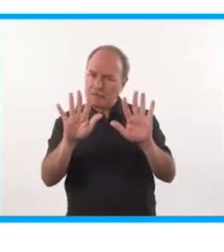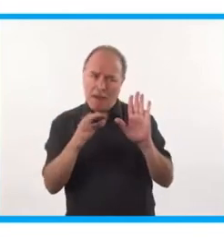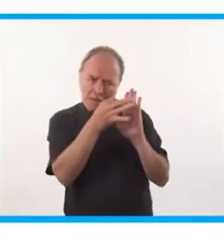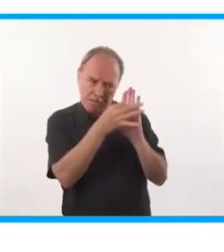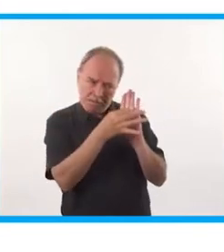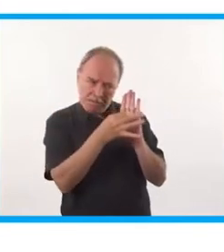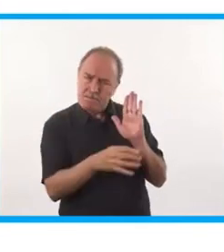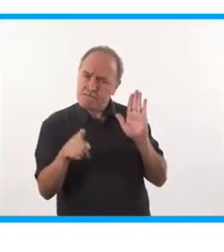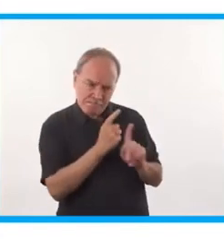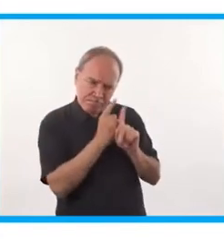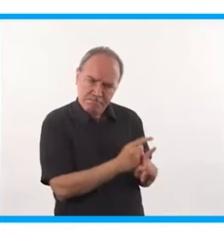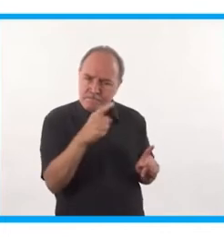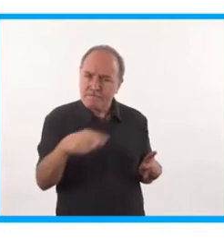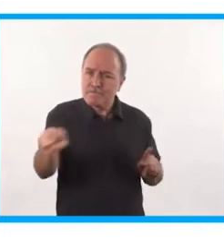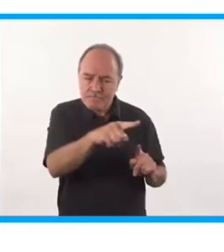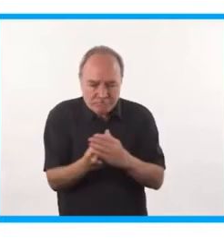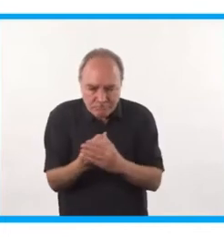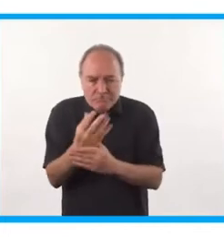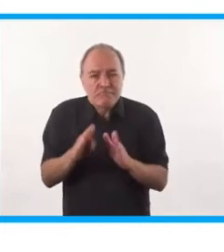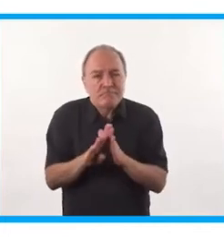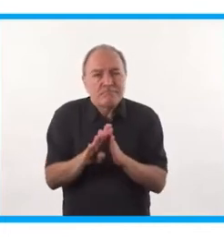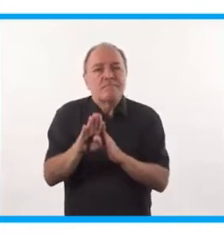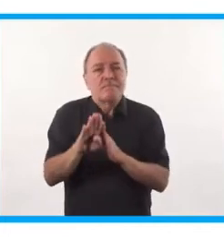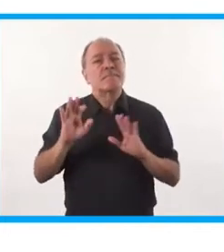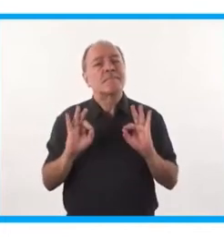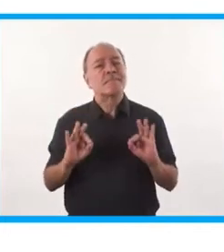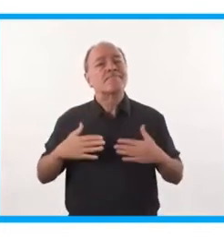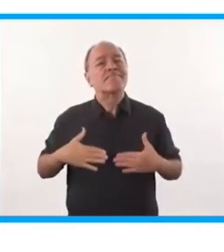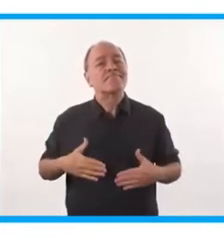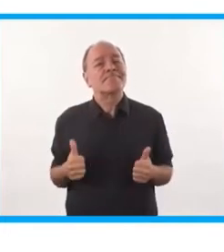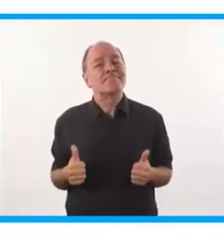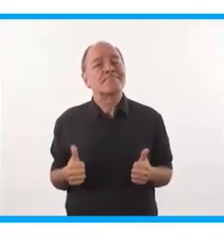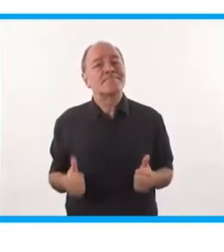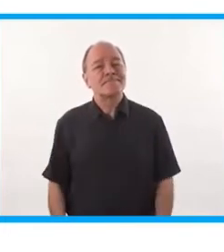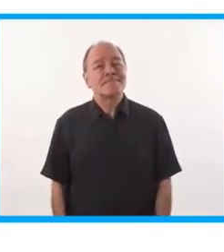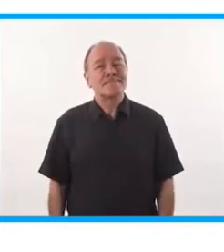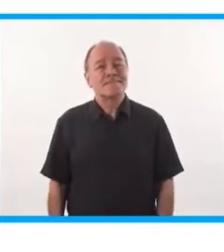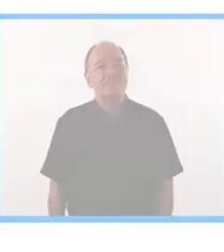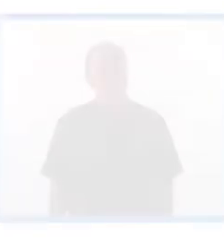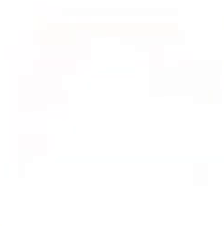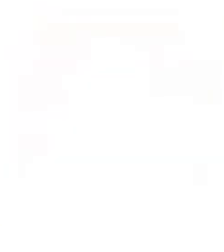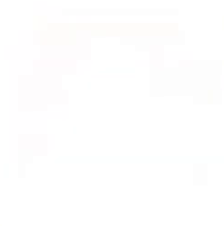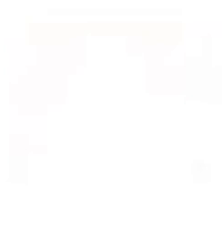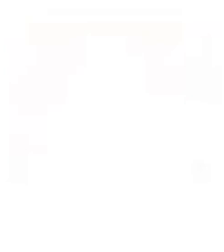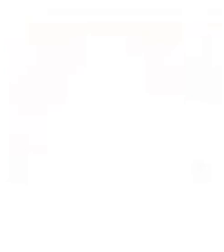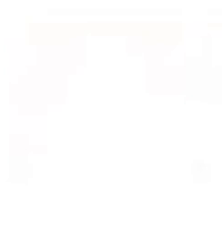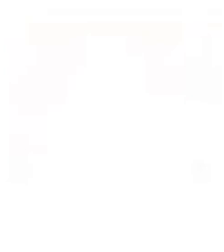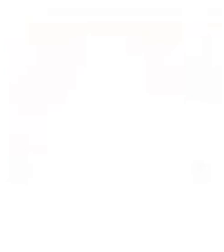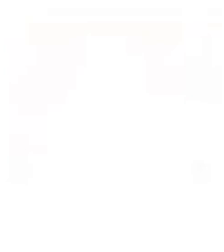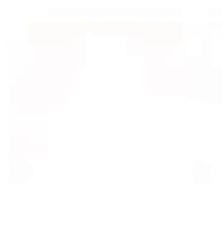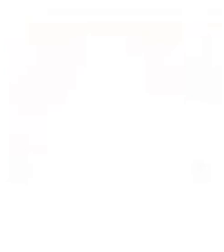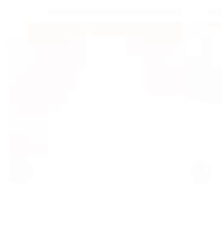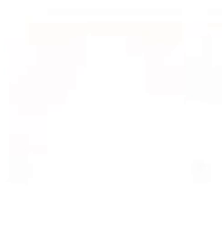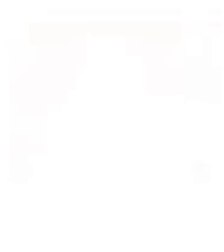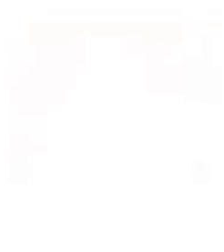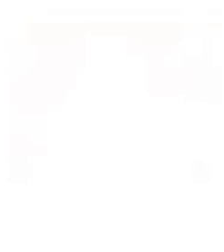and UNICEF present children and adolescents with disabilities from around the world reading 10 principles for their protection,